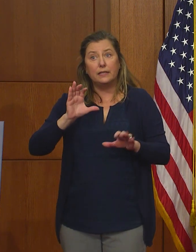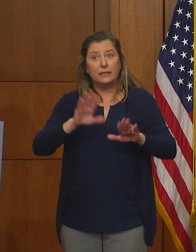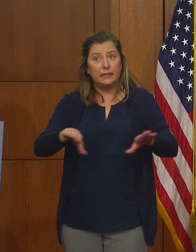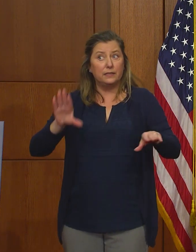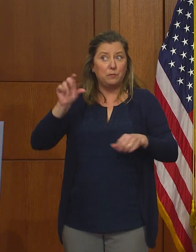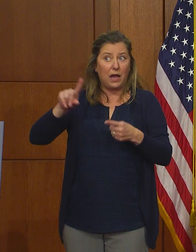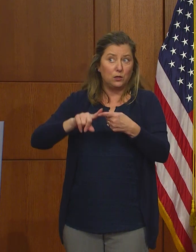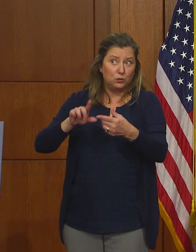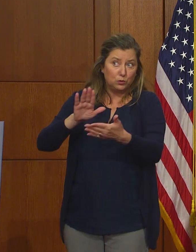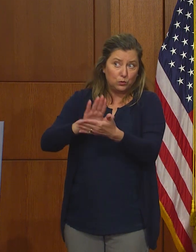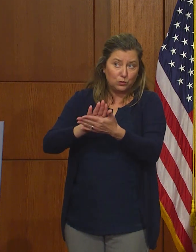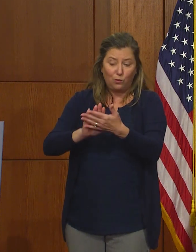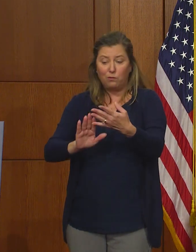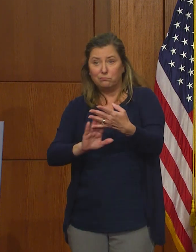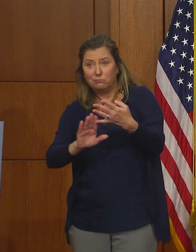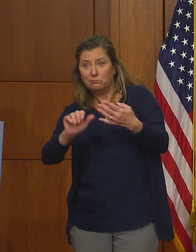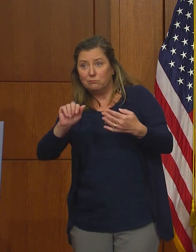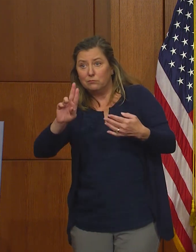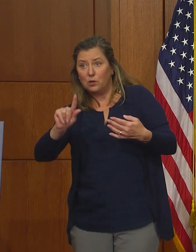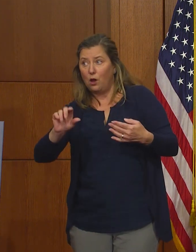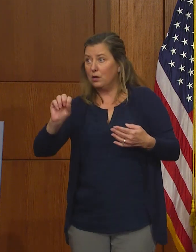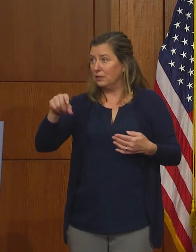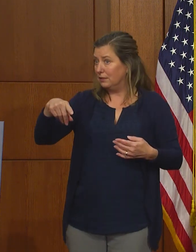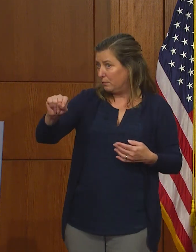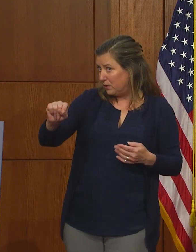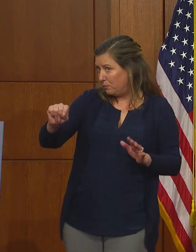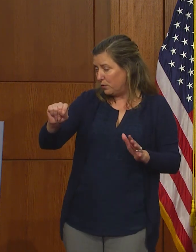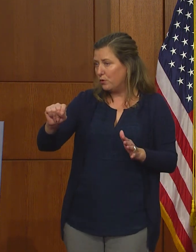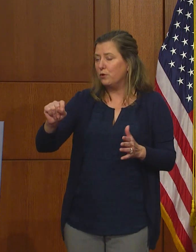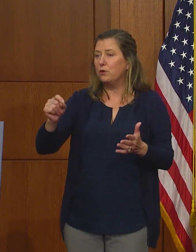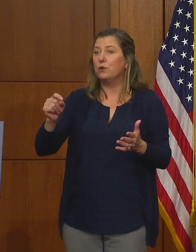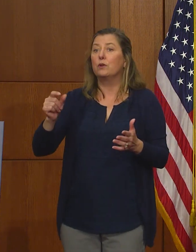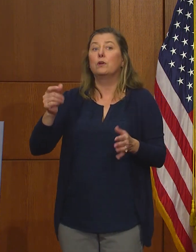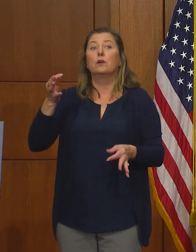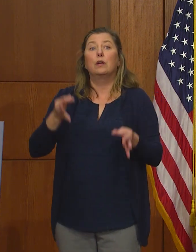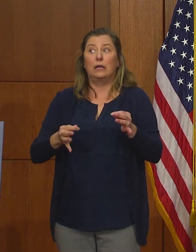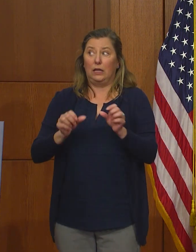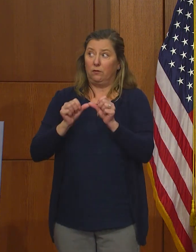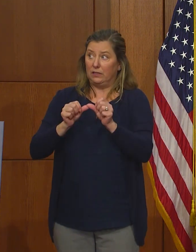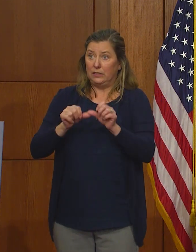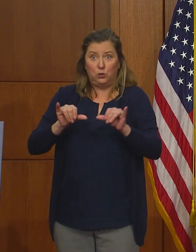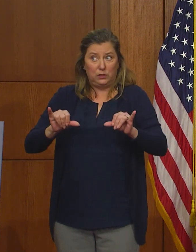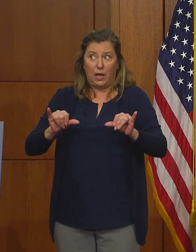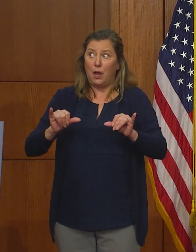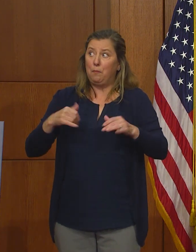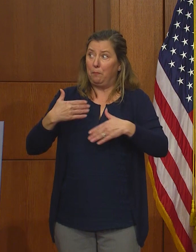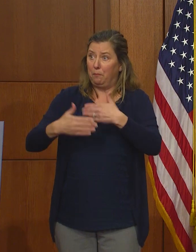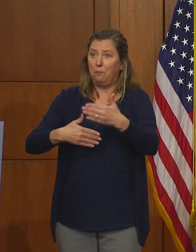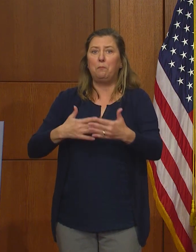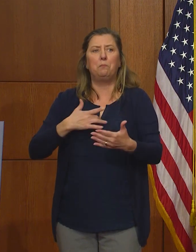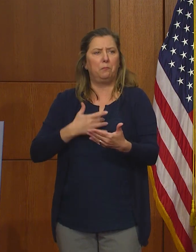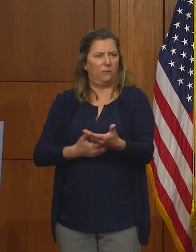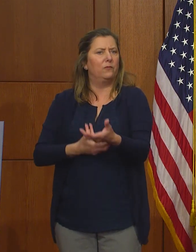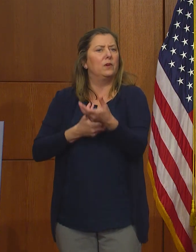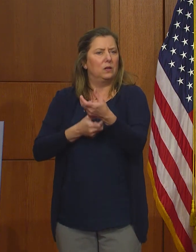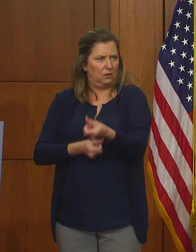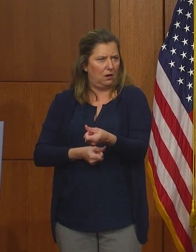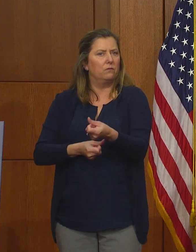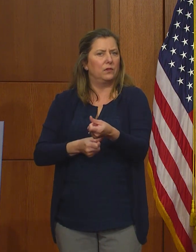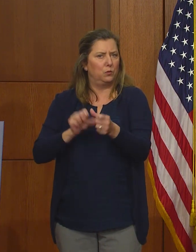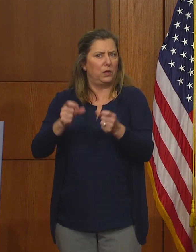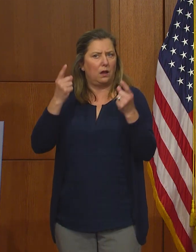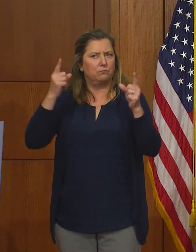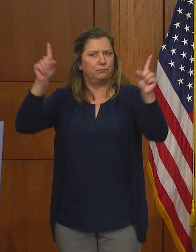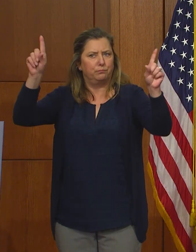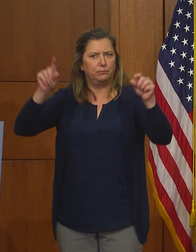schools in late August and early September? And if we keep doing what we're doing, I'm confident that we will be there.